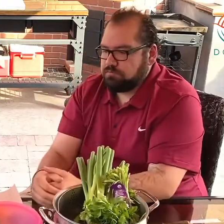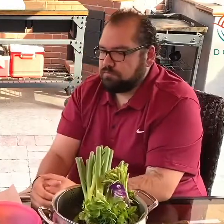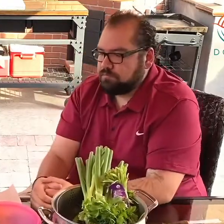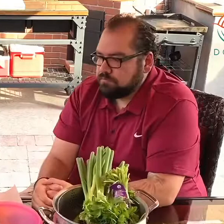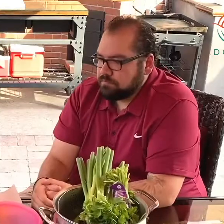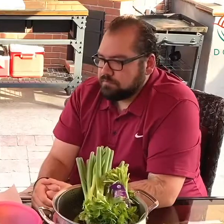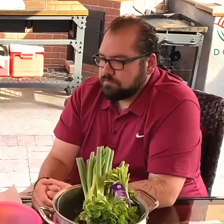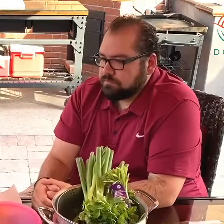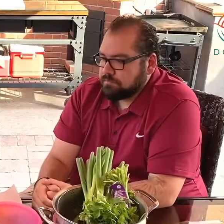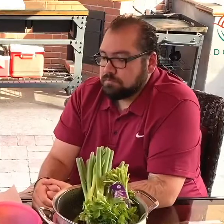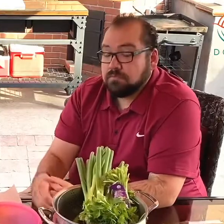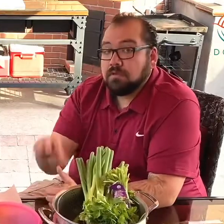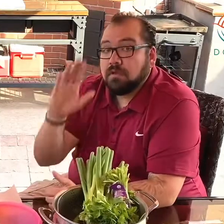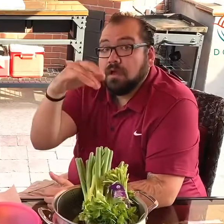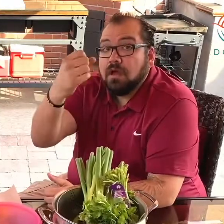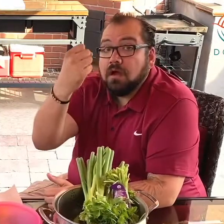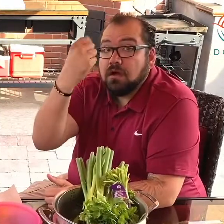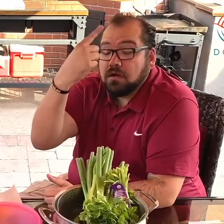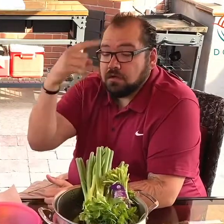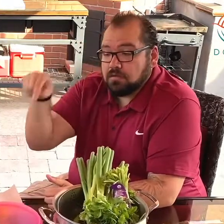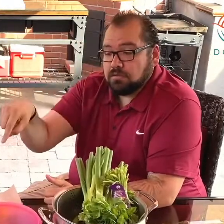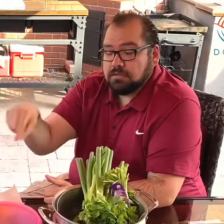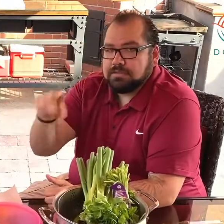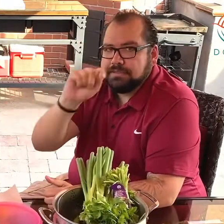And this is a tip here. So with the peppers,